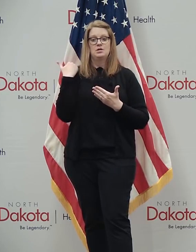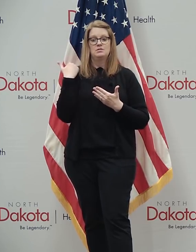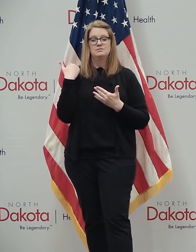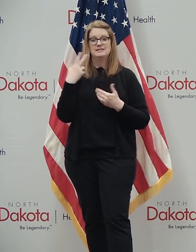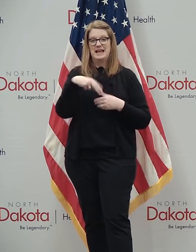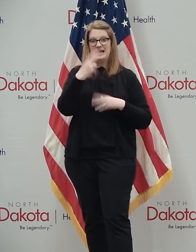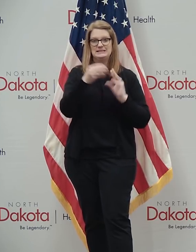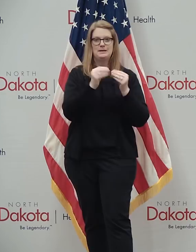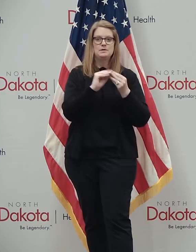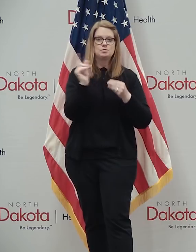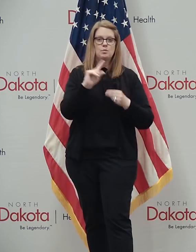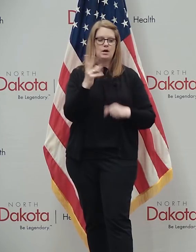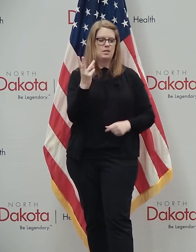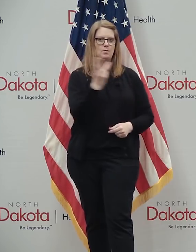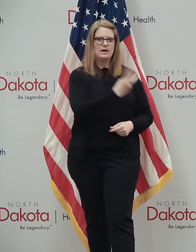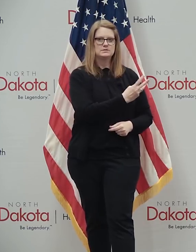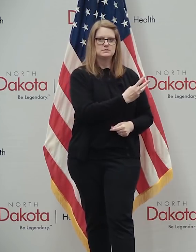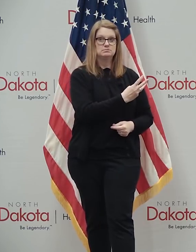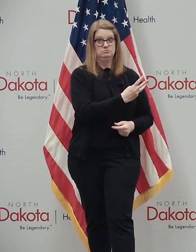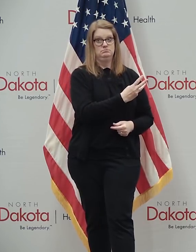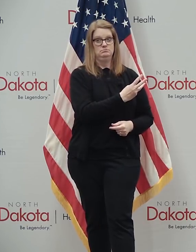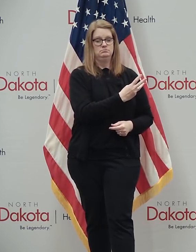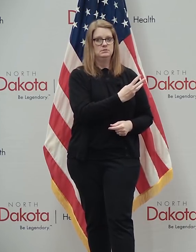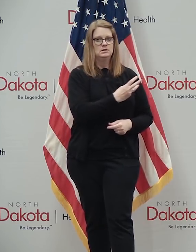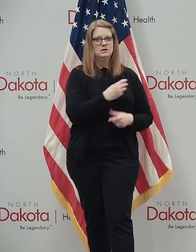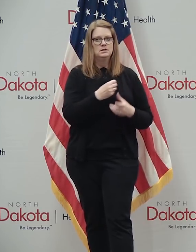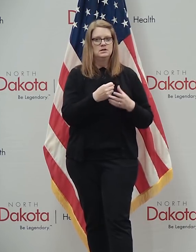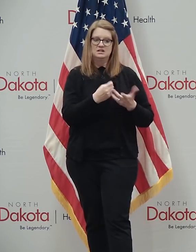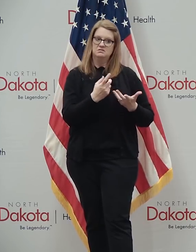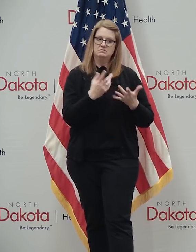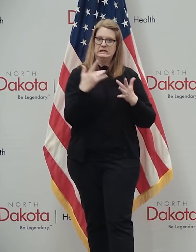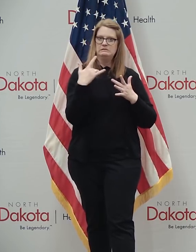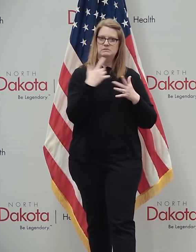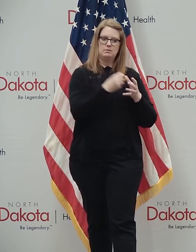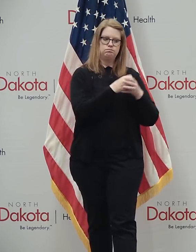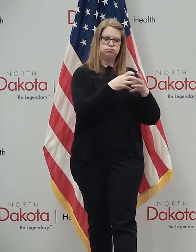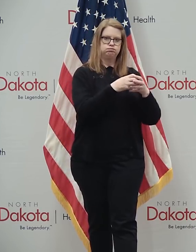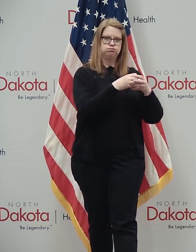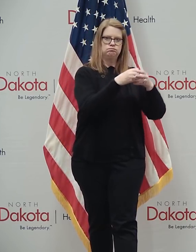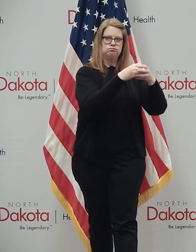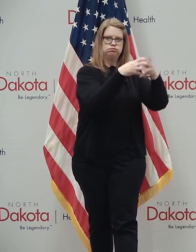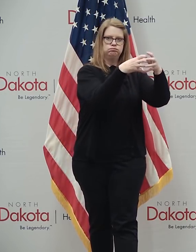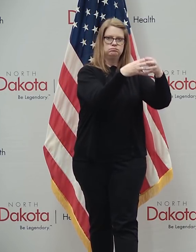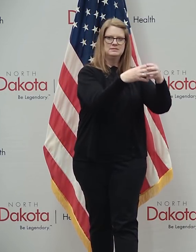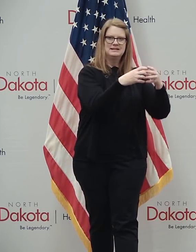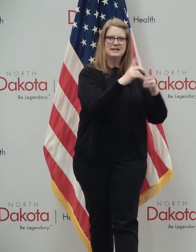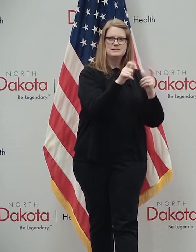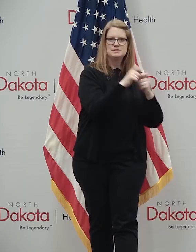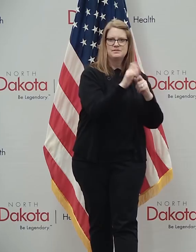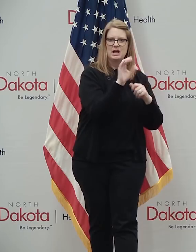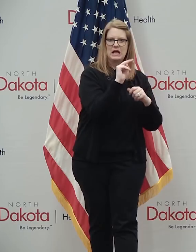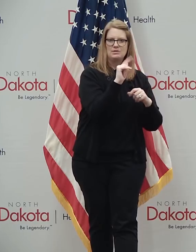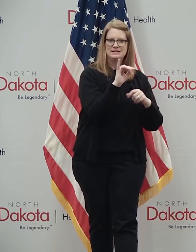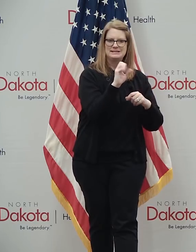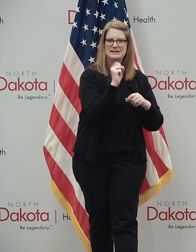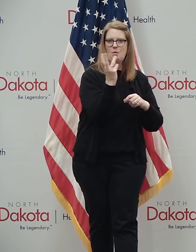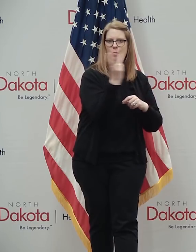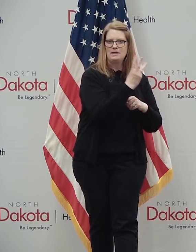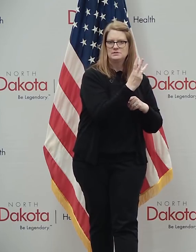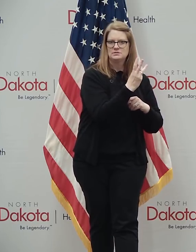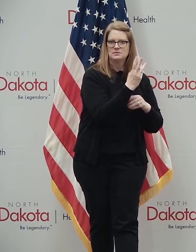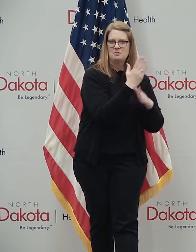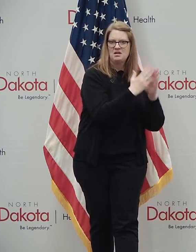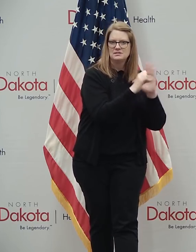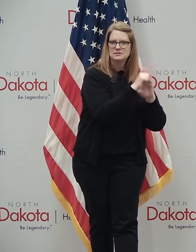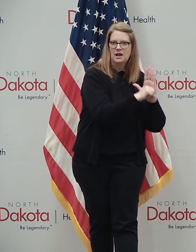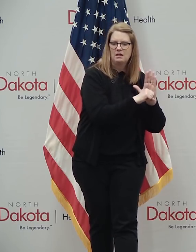West. When the outbreaks were starting, it was in the western part of the state in certain counties, and with that seemingly, at